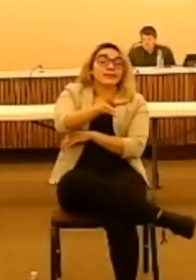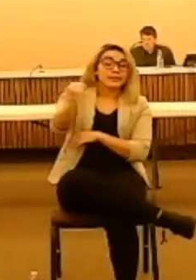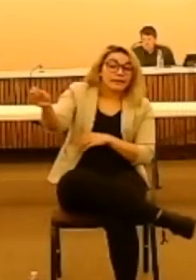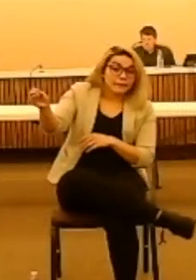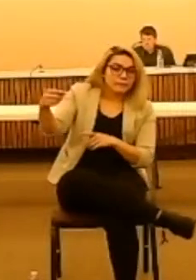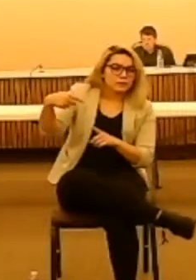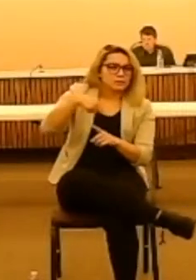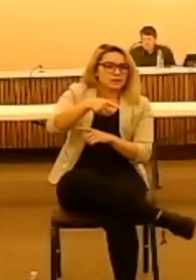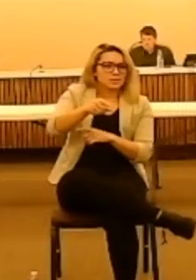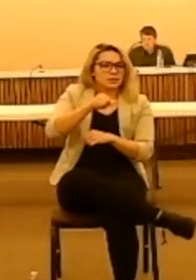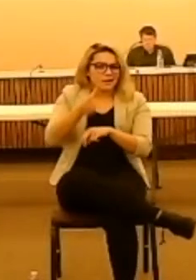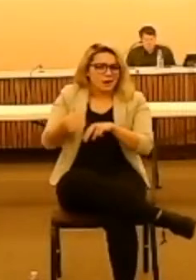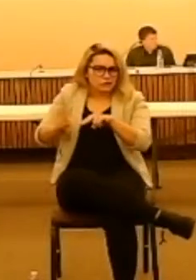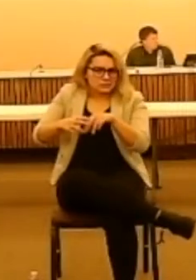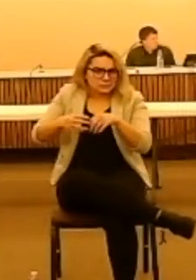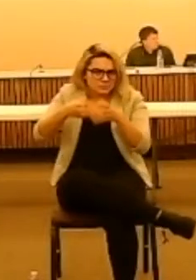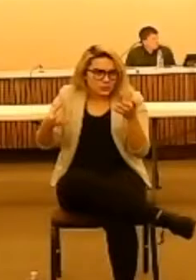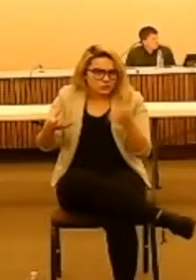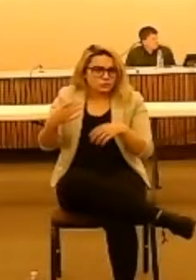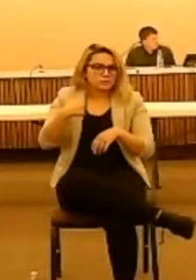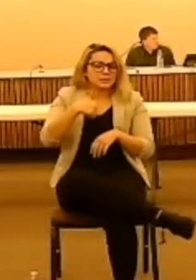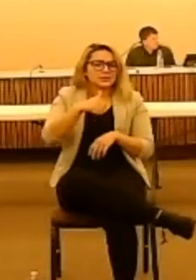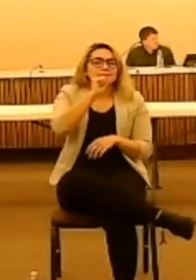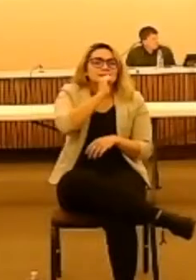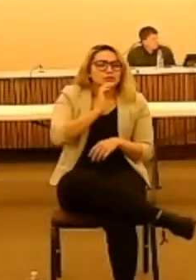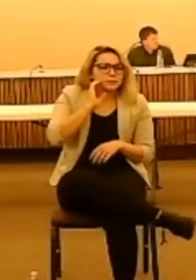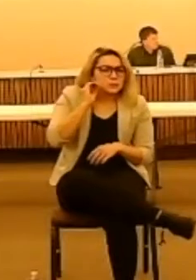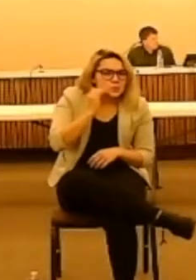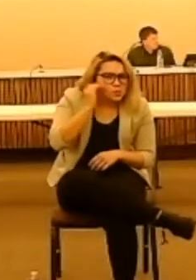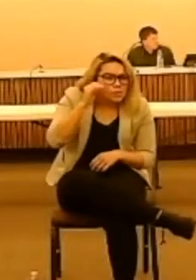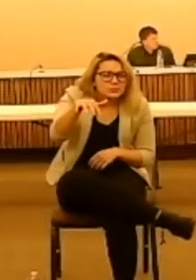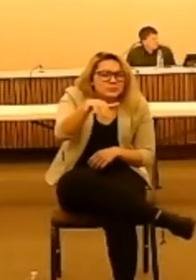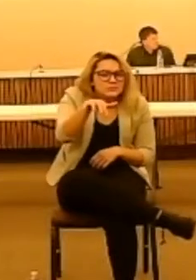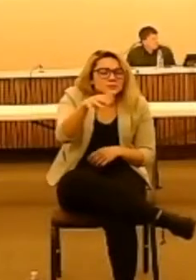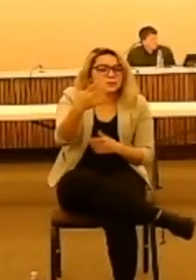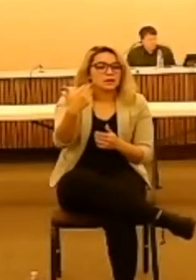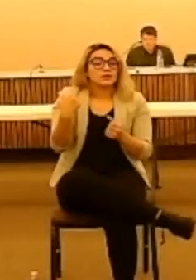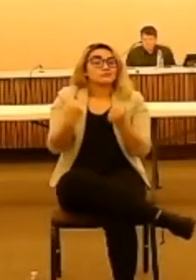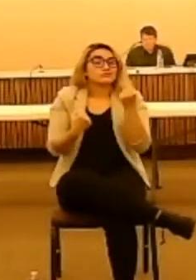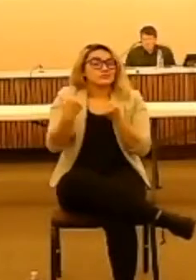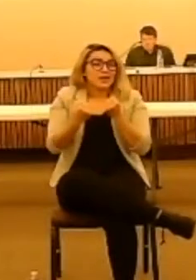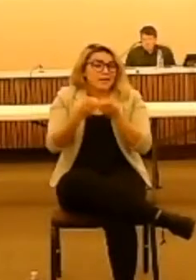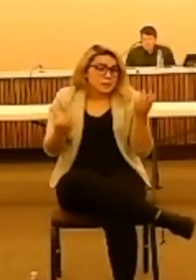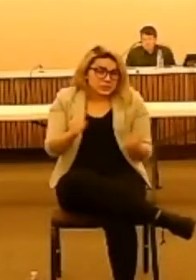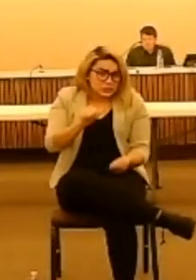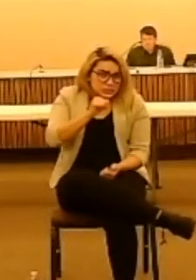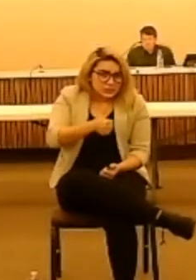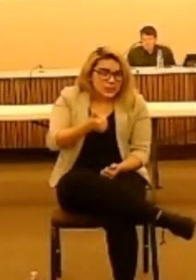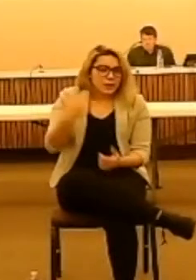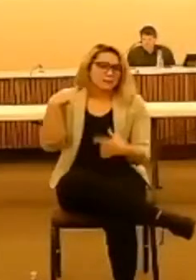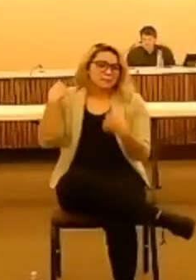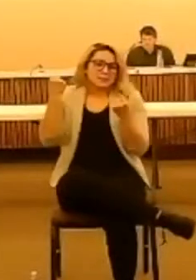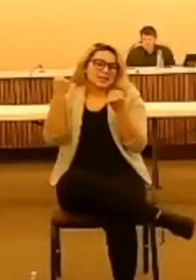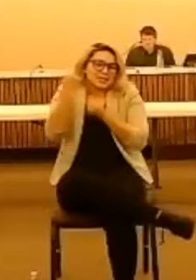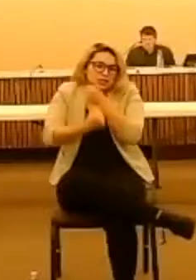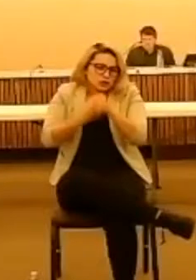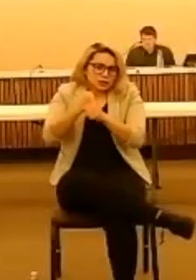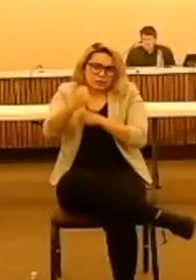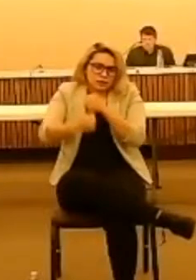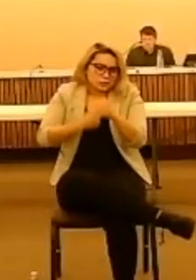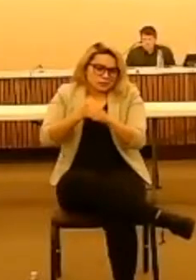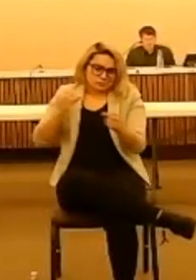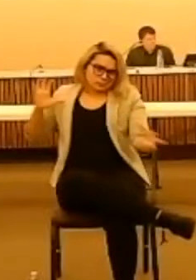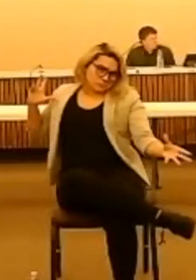0.12. Those are all different factors that we use that are based on years and years and all kinds of